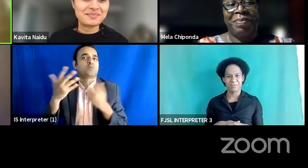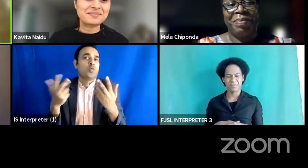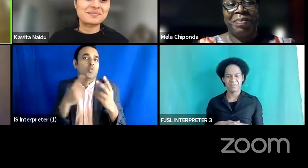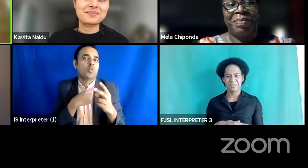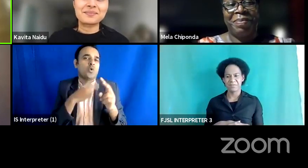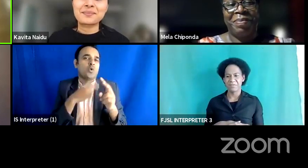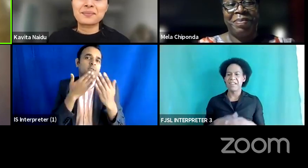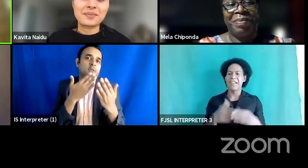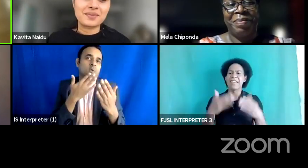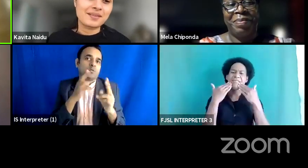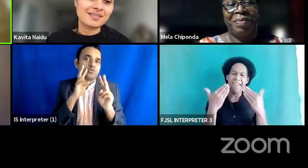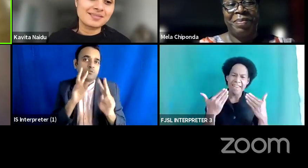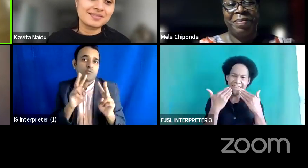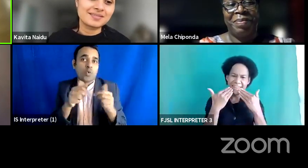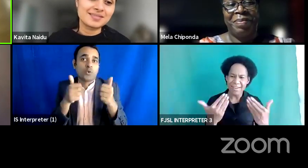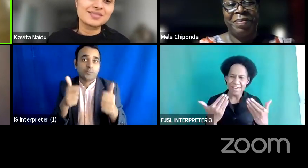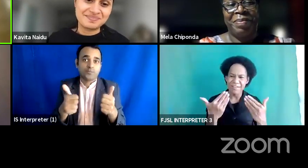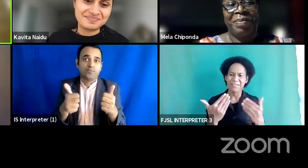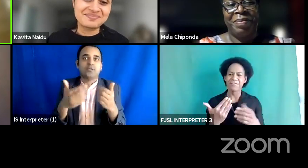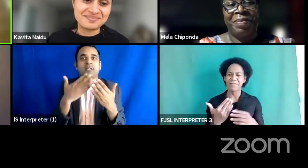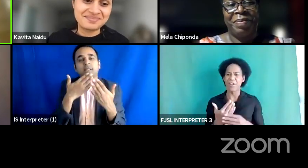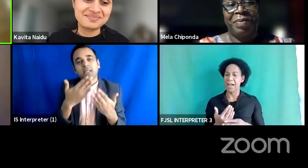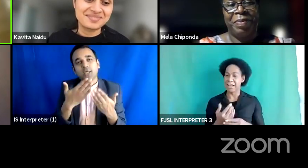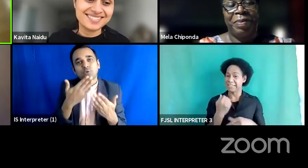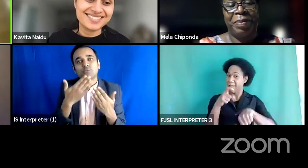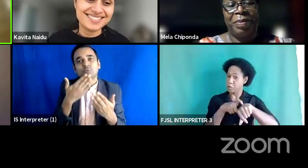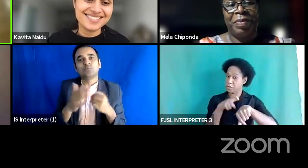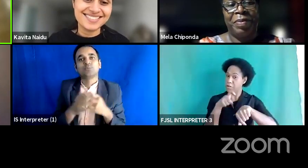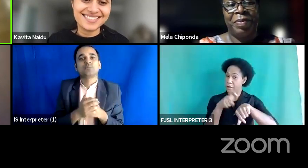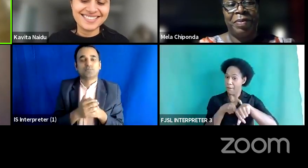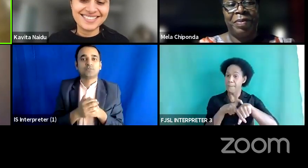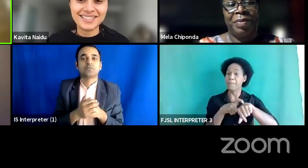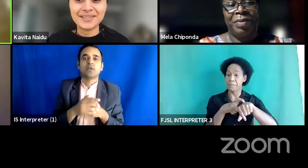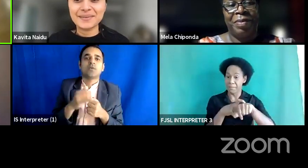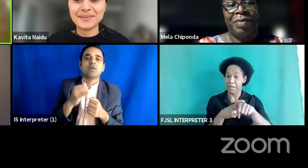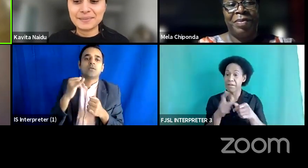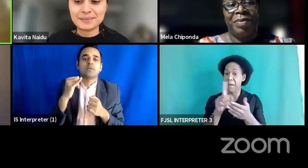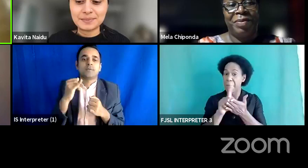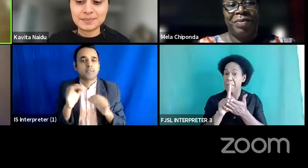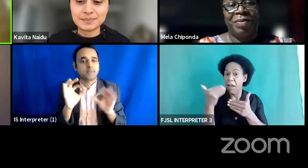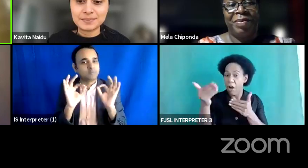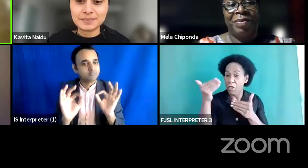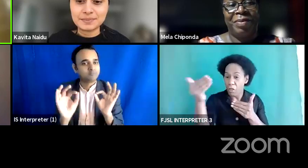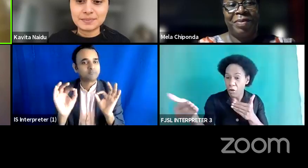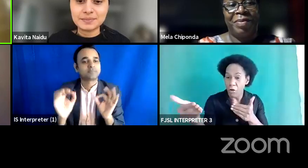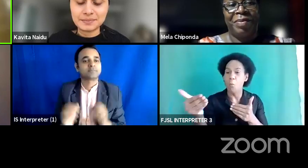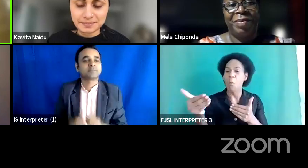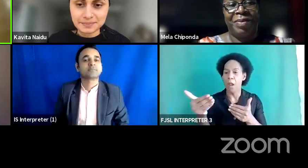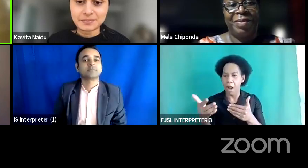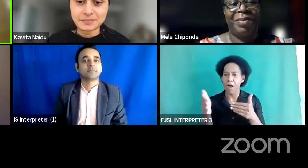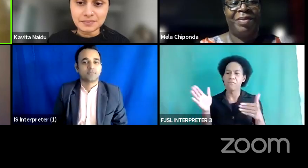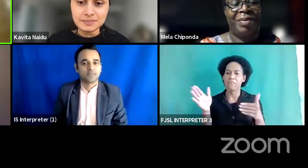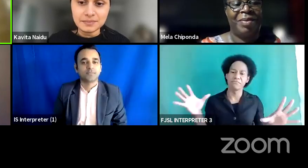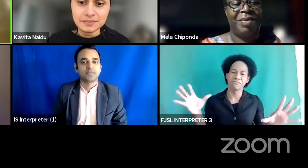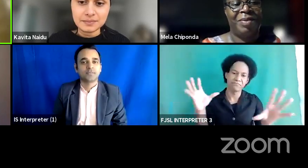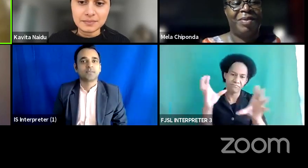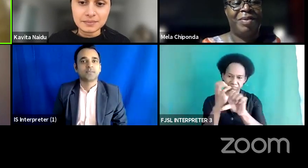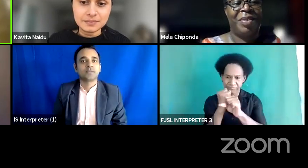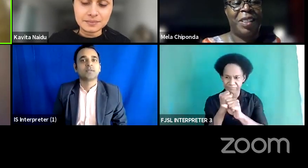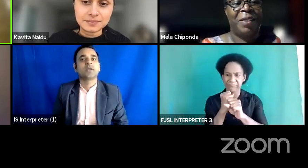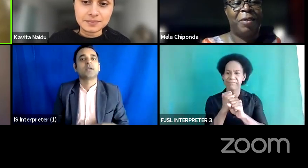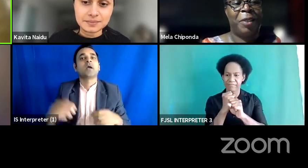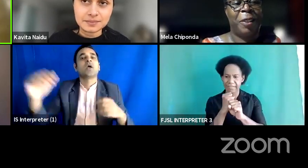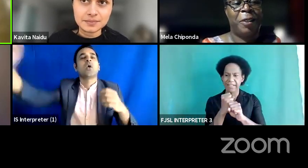a chance for you to have a last word later. But can I just ask Mela whether she would like to